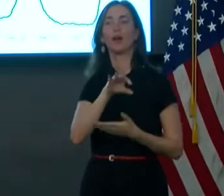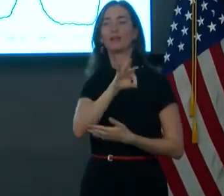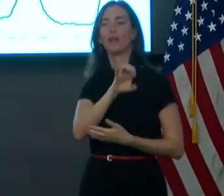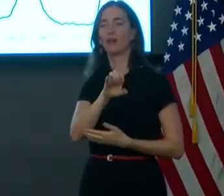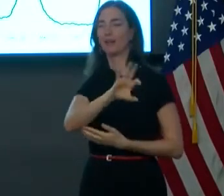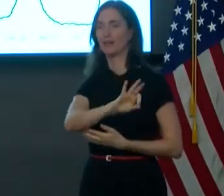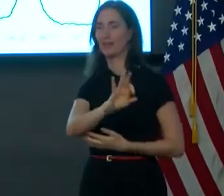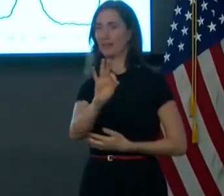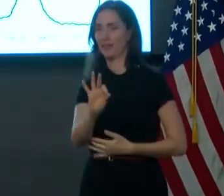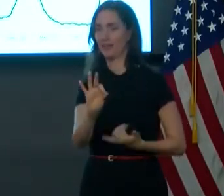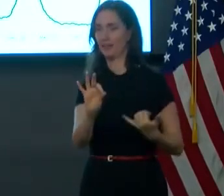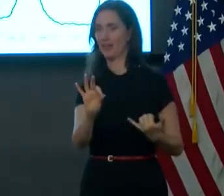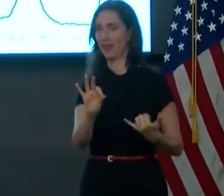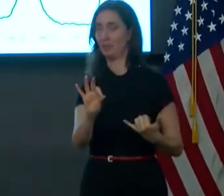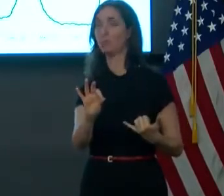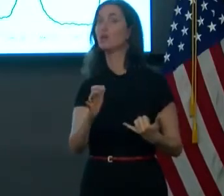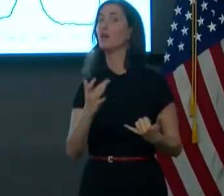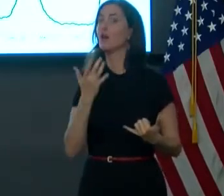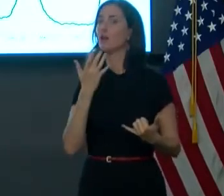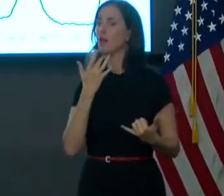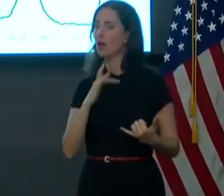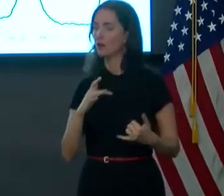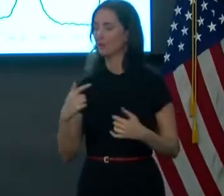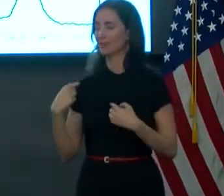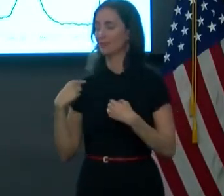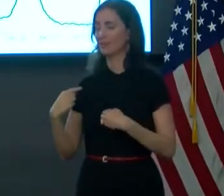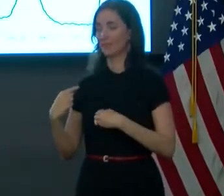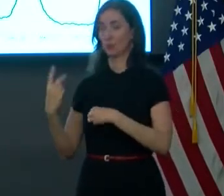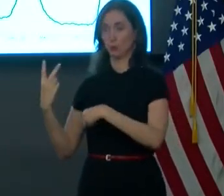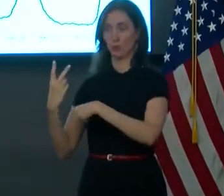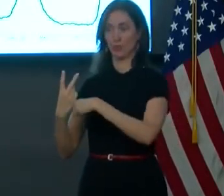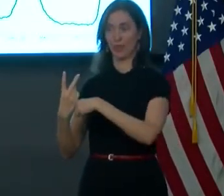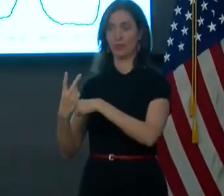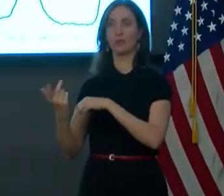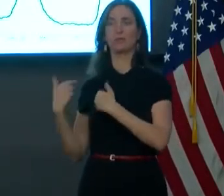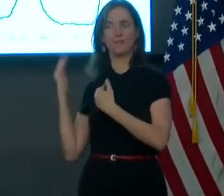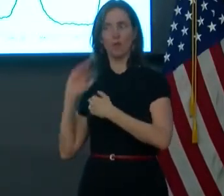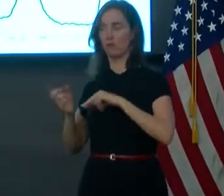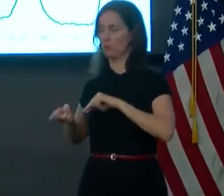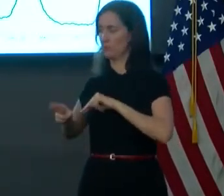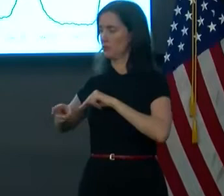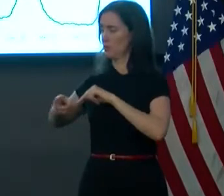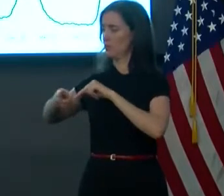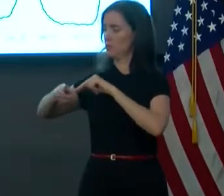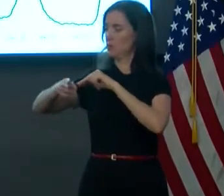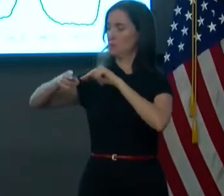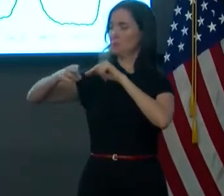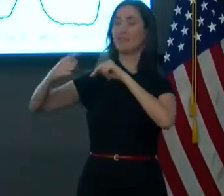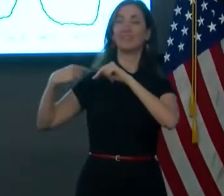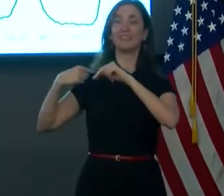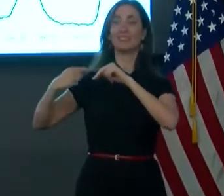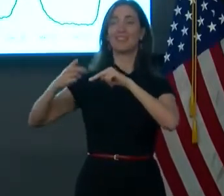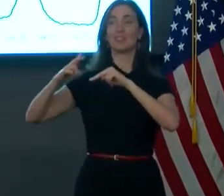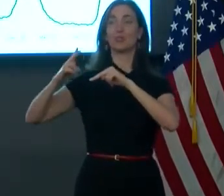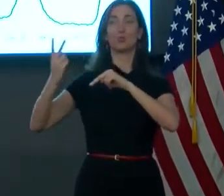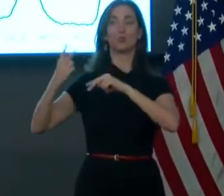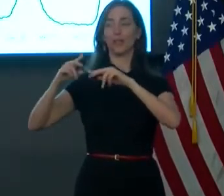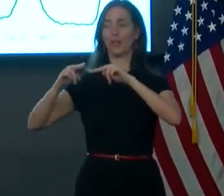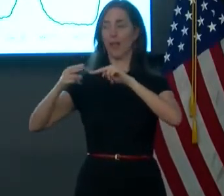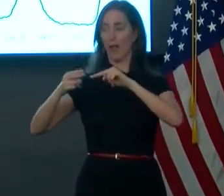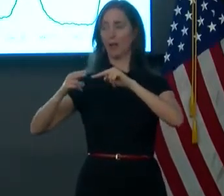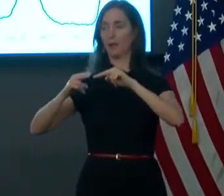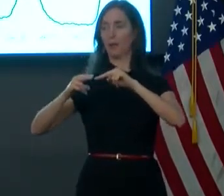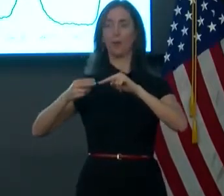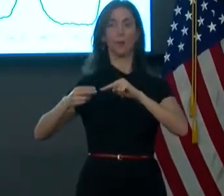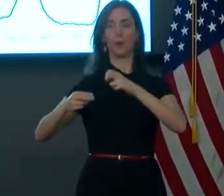2,999. This is thankfully the second day that we were able to report that we haven't made a new record in the past 2